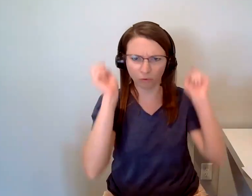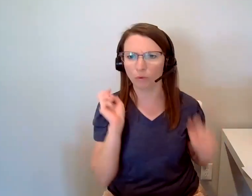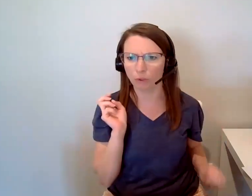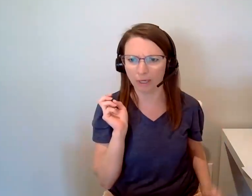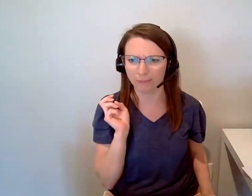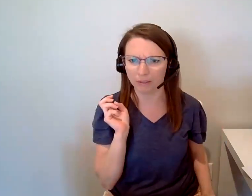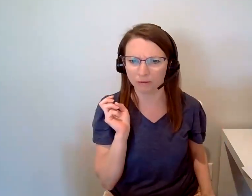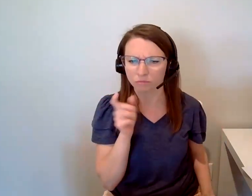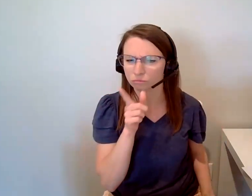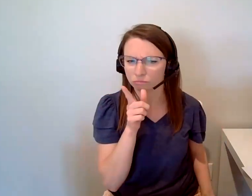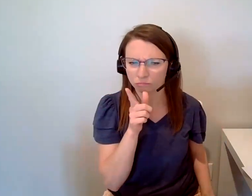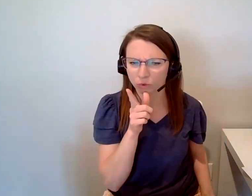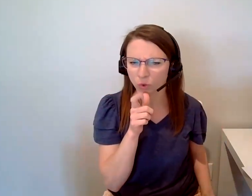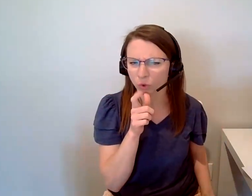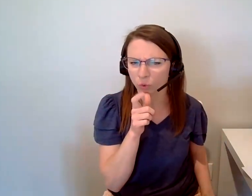your eyebrows. Who?